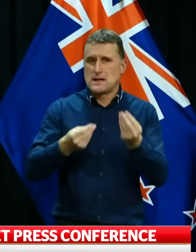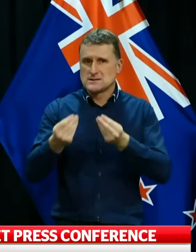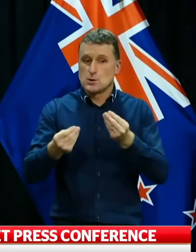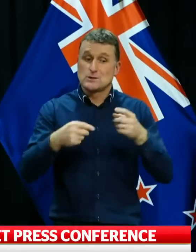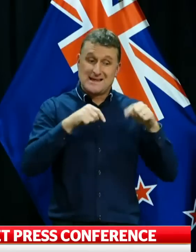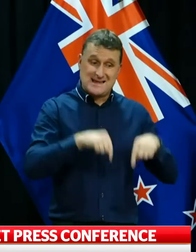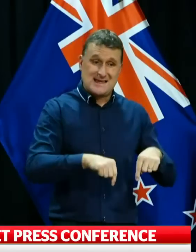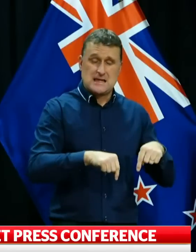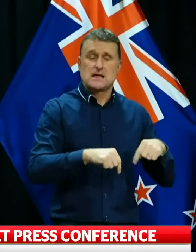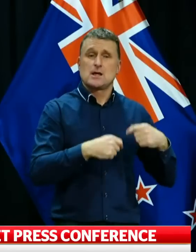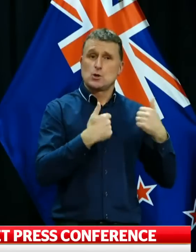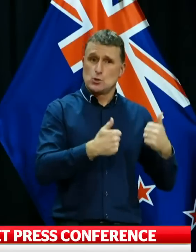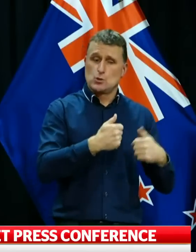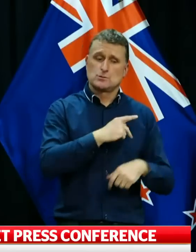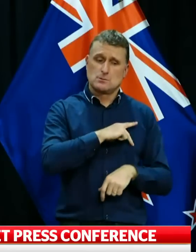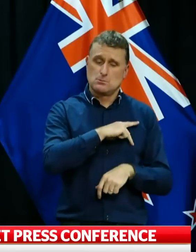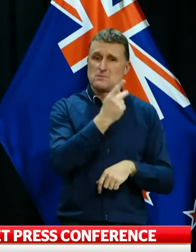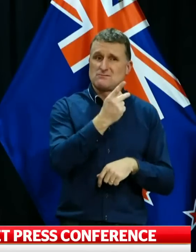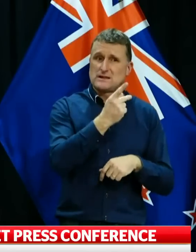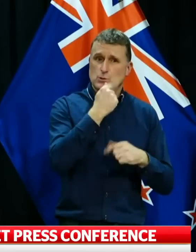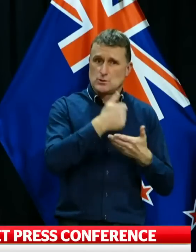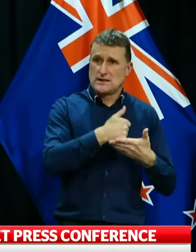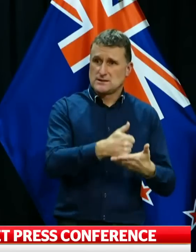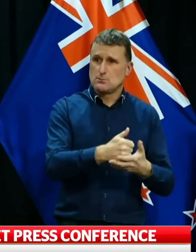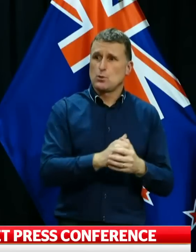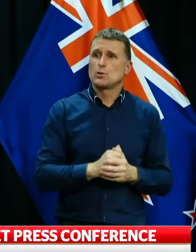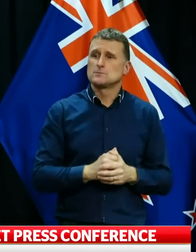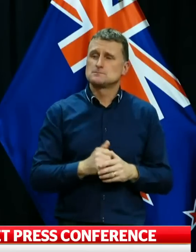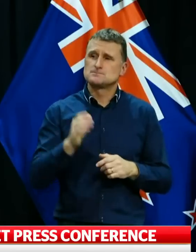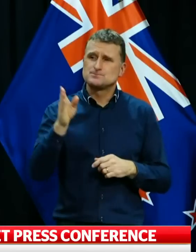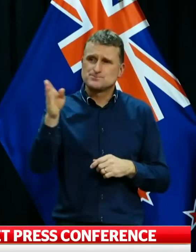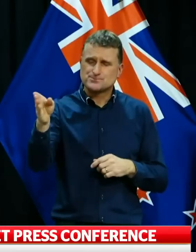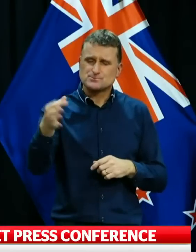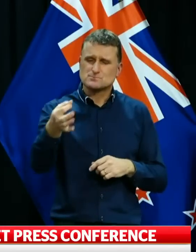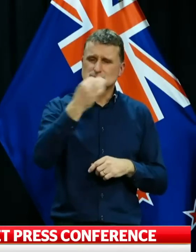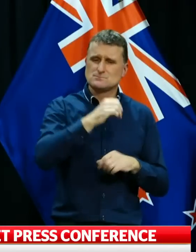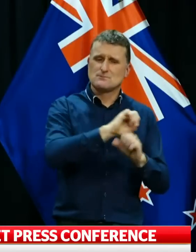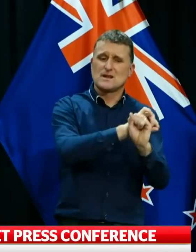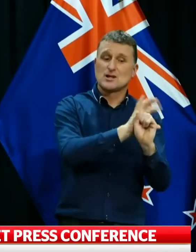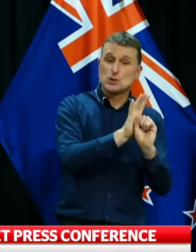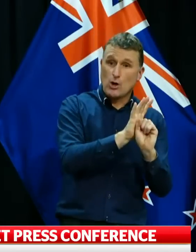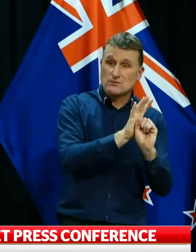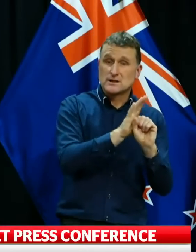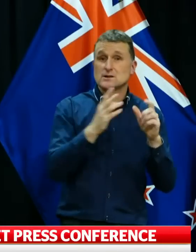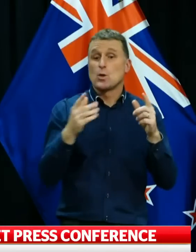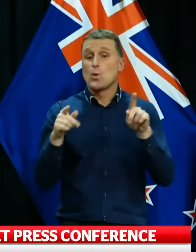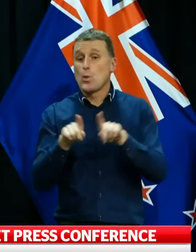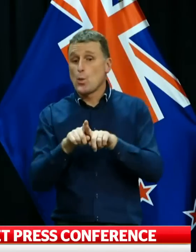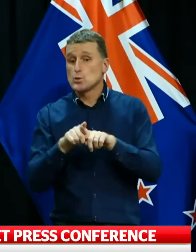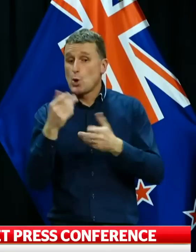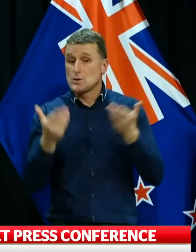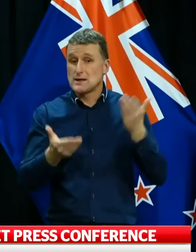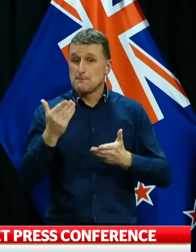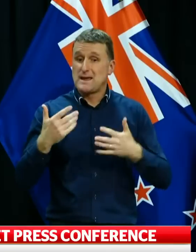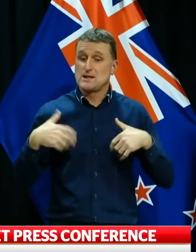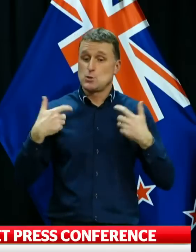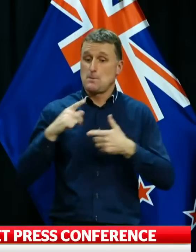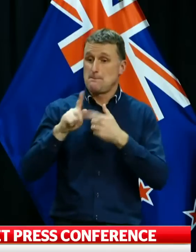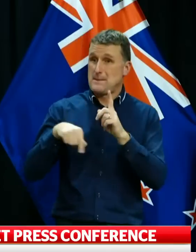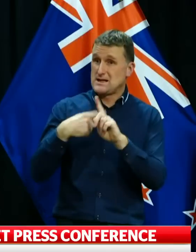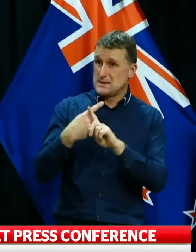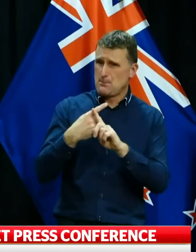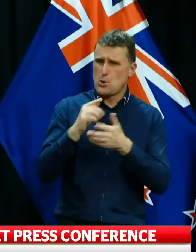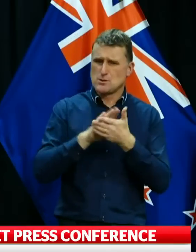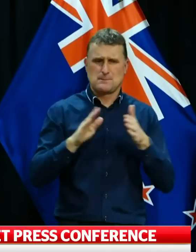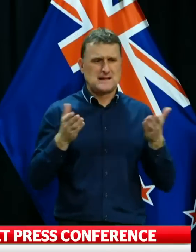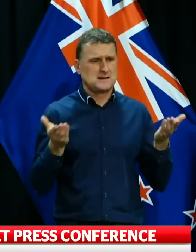country. So in a sense, then monkeypox actually has similarities with COVID because COVID is linked to human incursion on previously wild areas